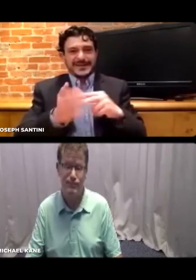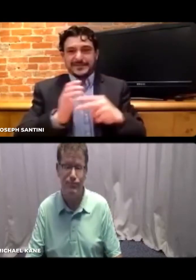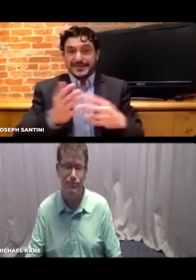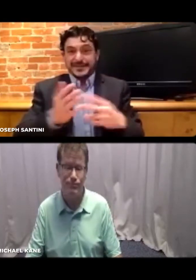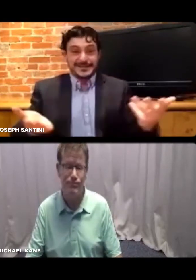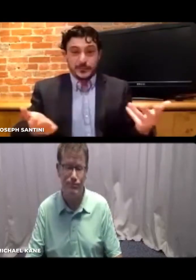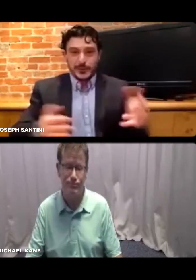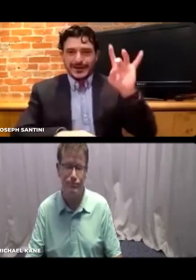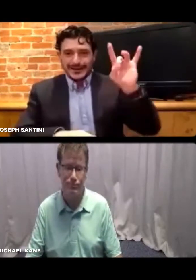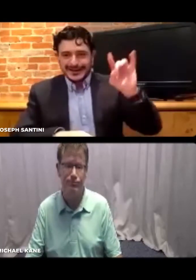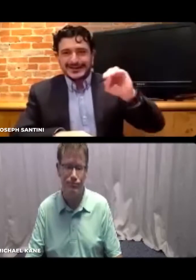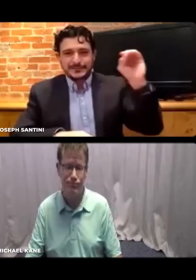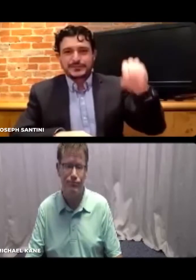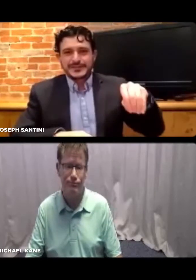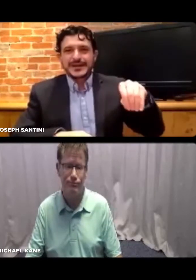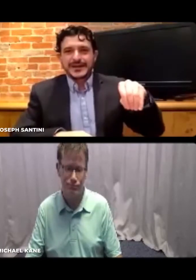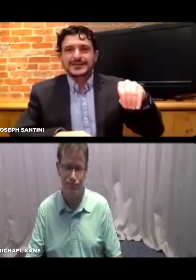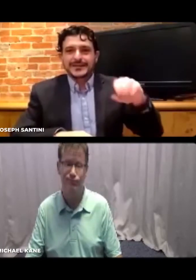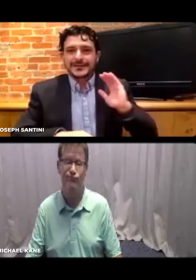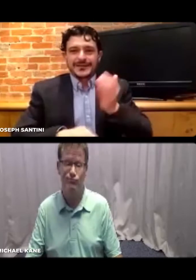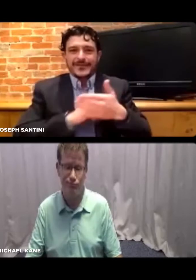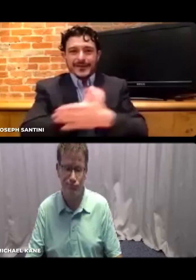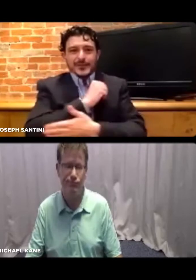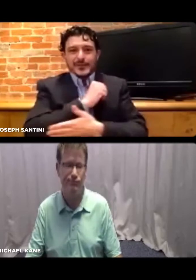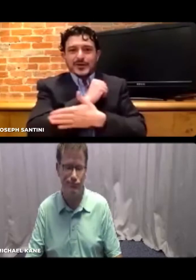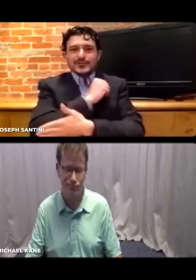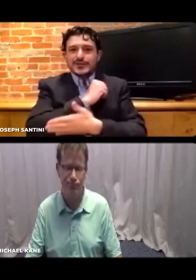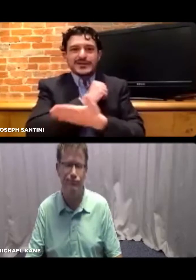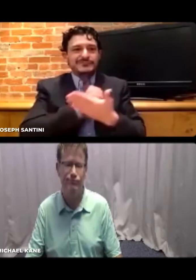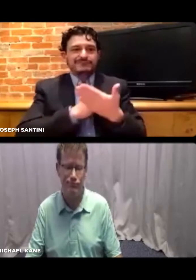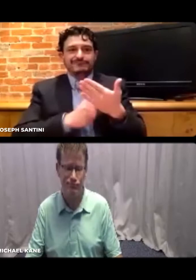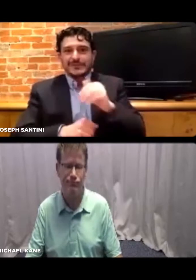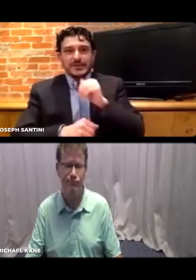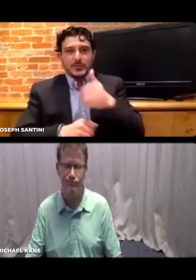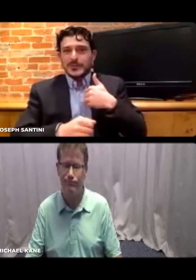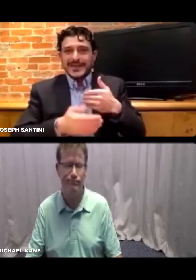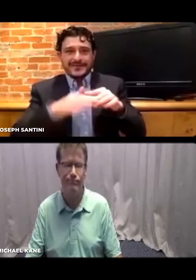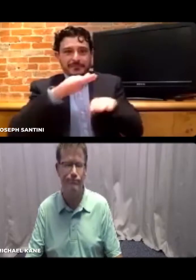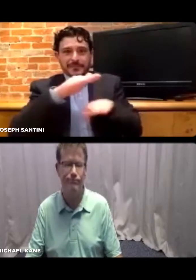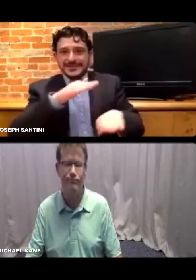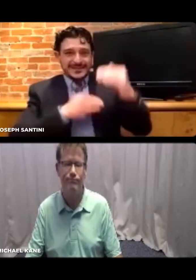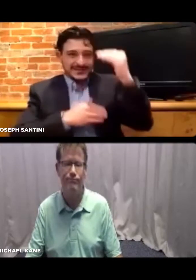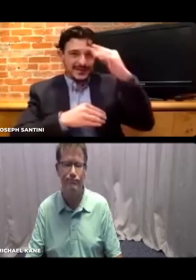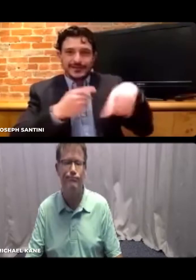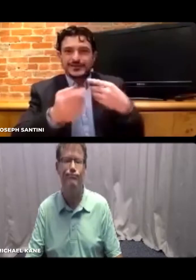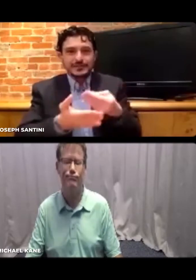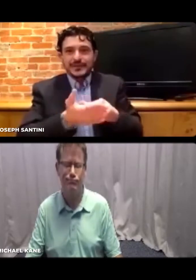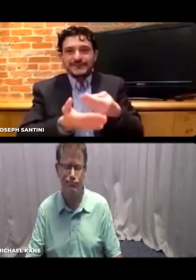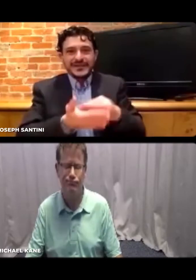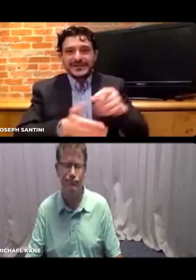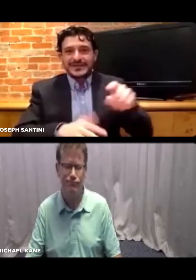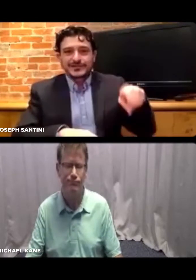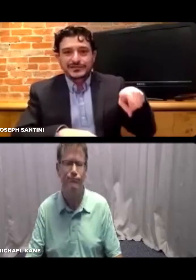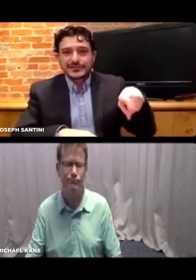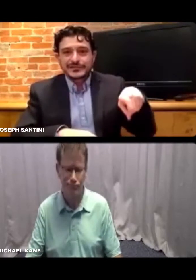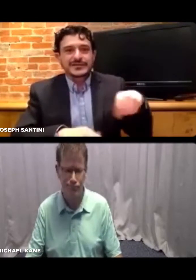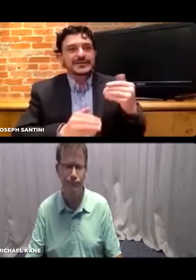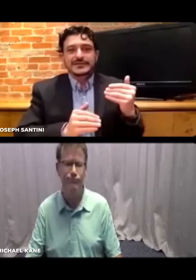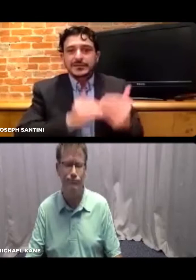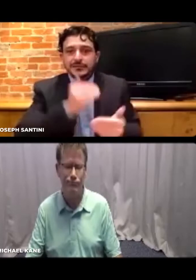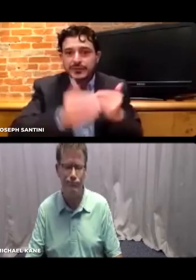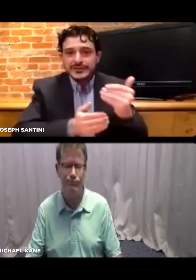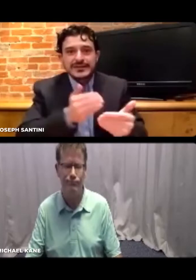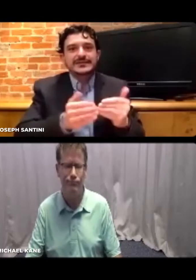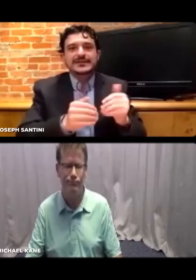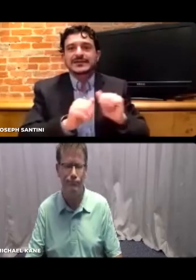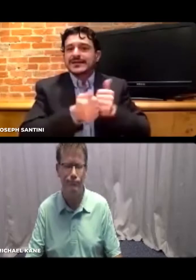means that 80% of the people in our country don't have a basic understanding of financial needs or how to